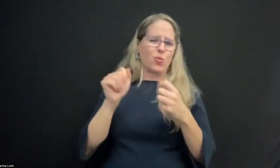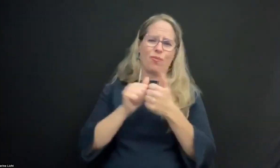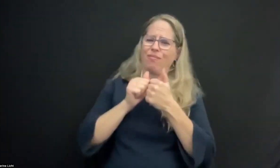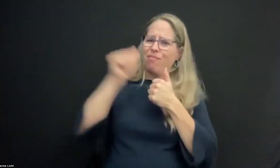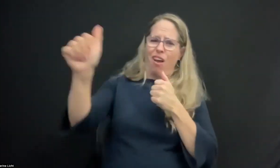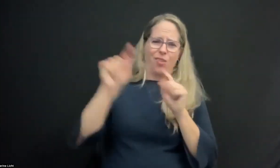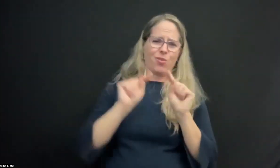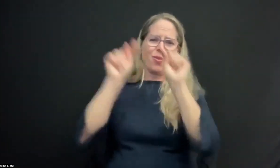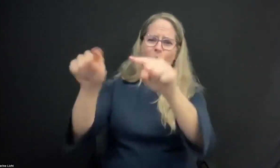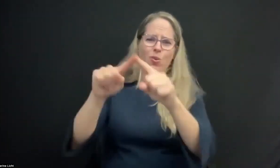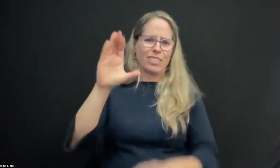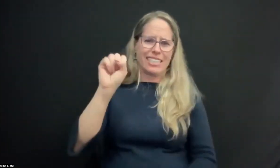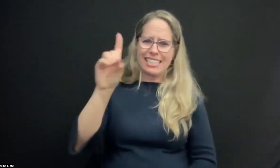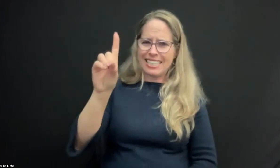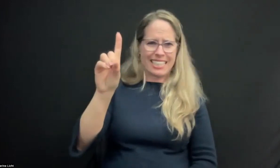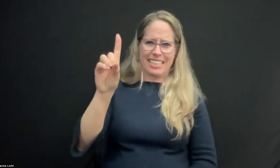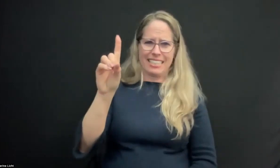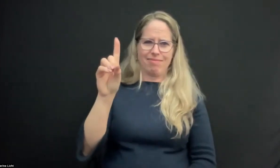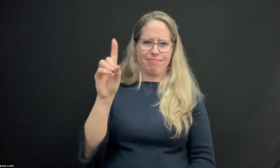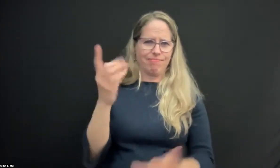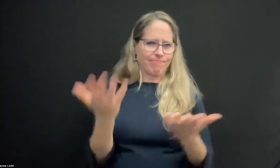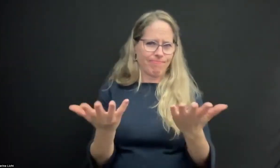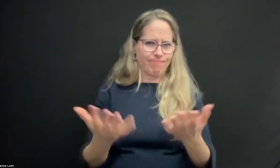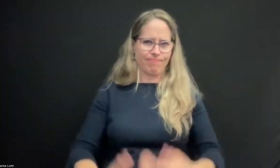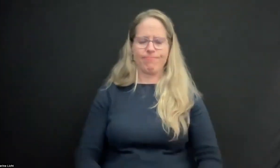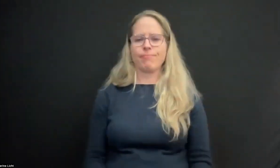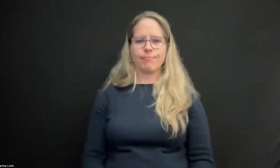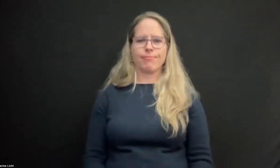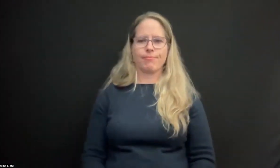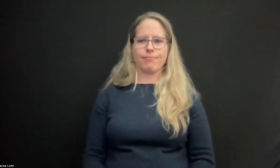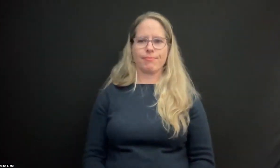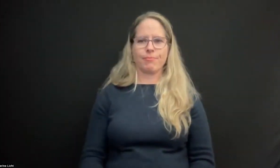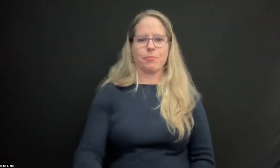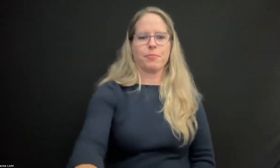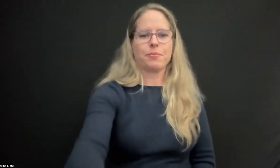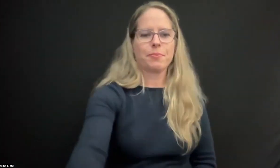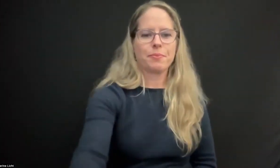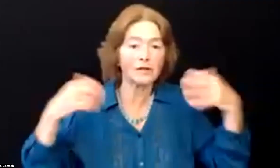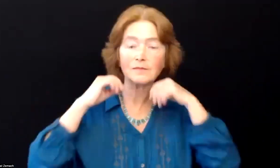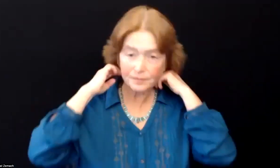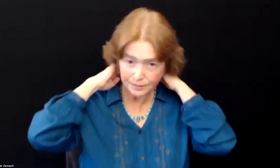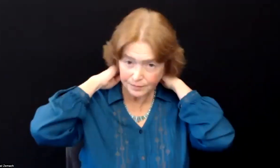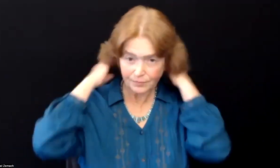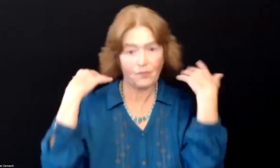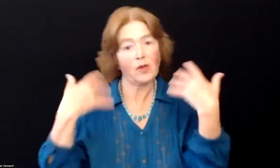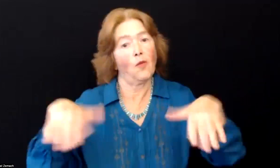teachers? Our school is too far for families to go to the California School for the